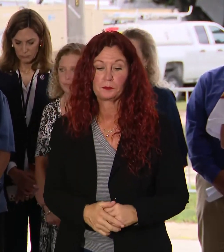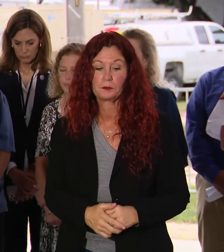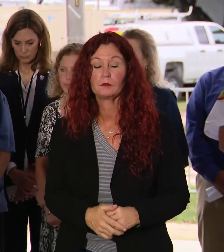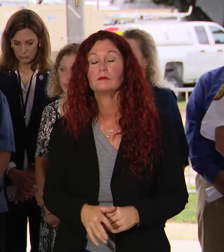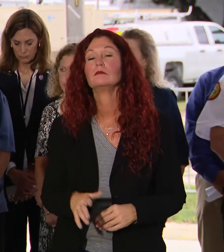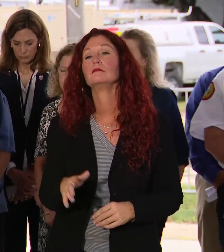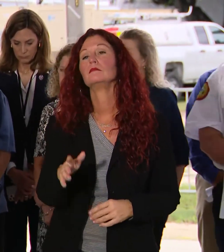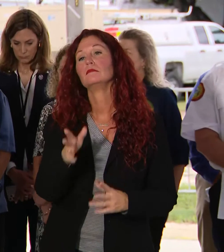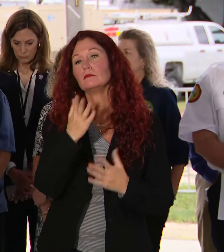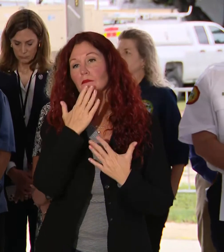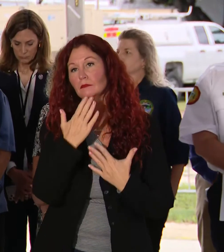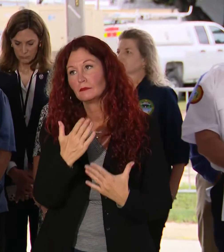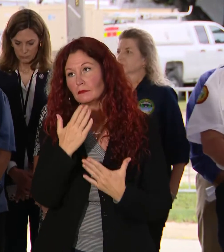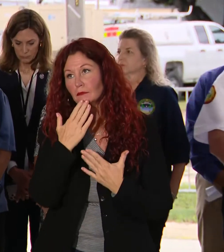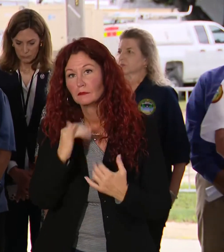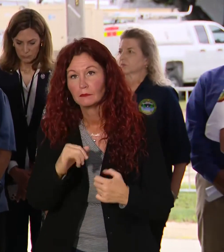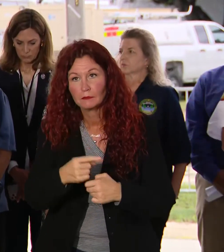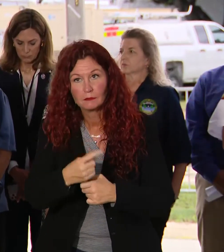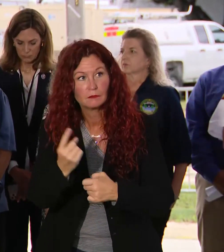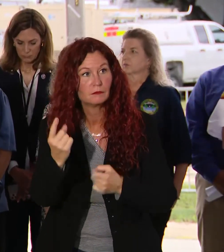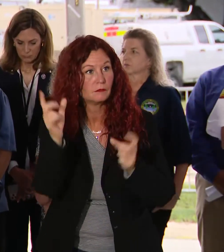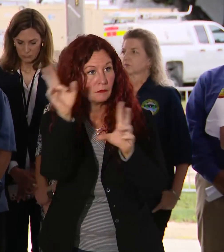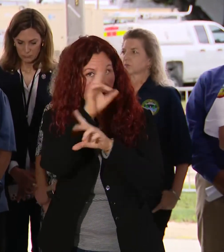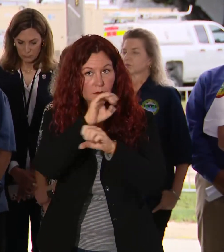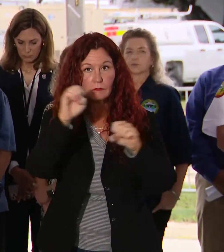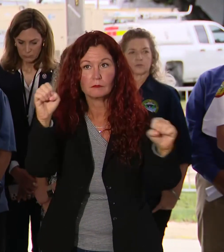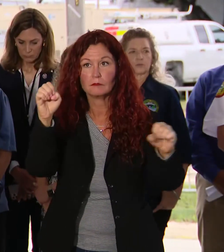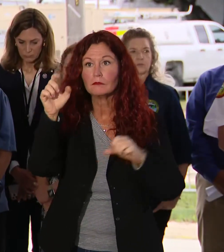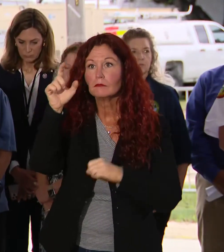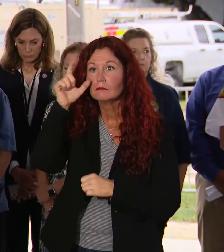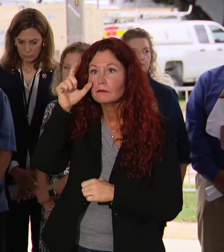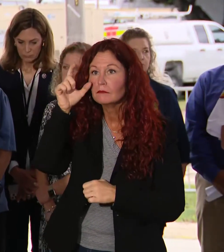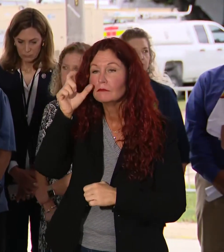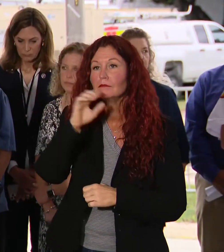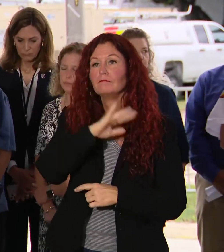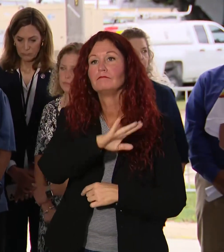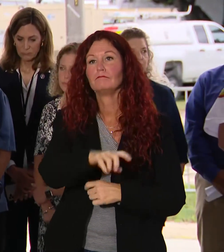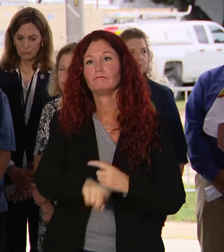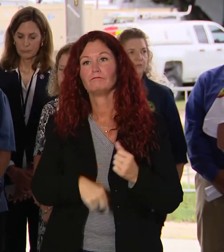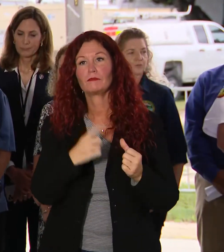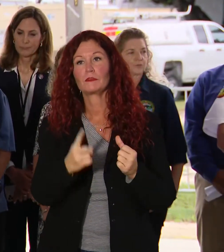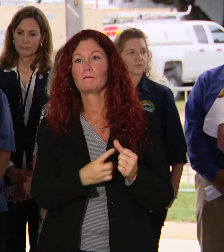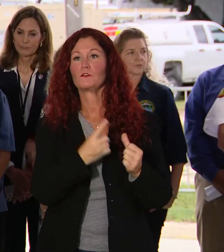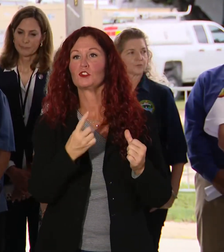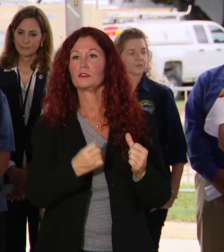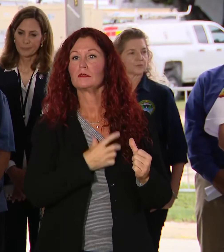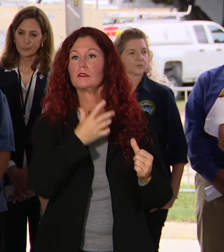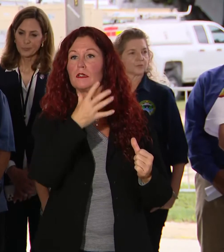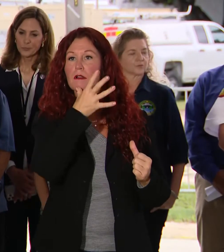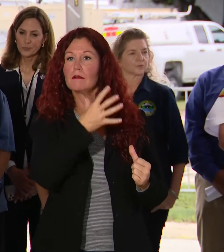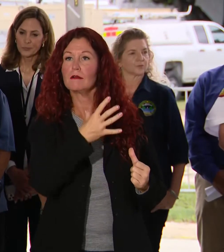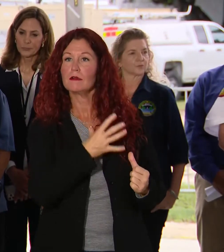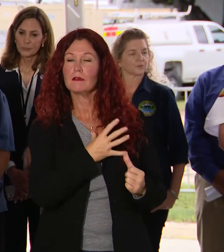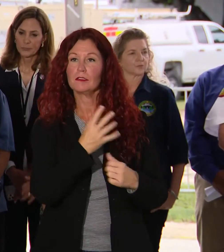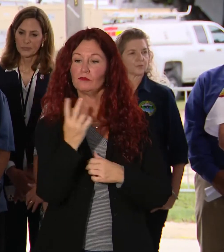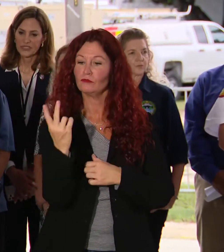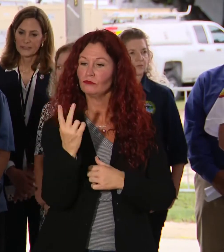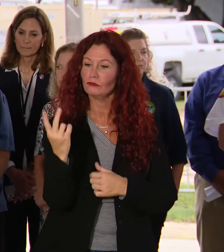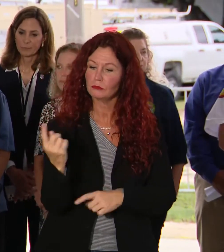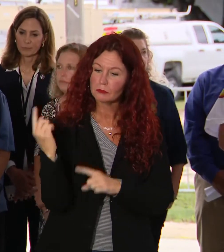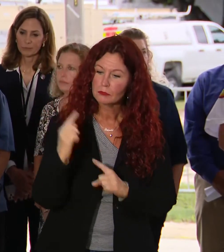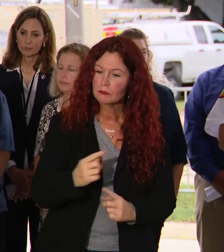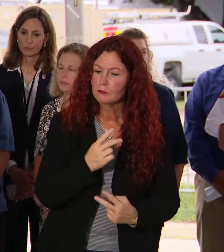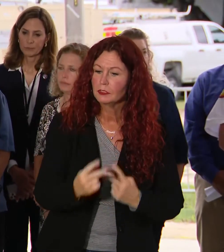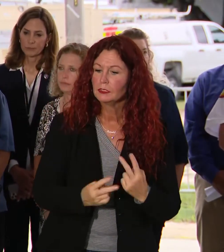Biden for visiting us in Surfside today. We provided him with an operational briefing on our search and rescue efforts, our